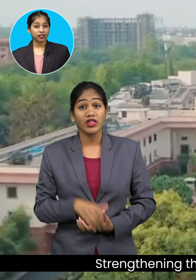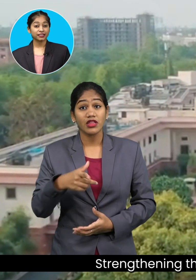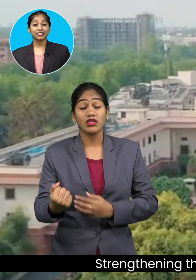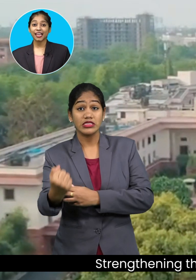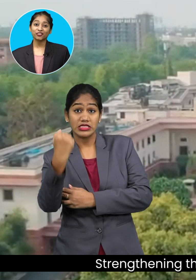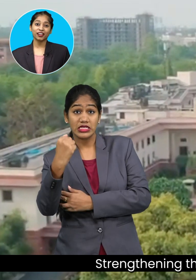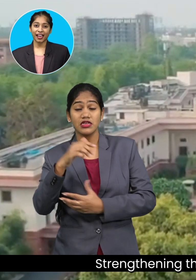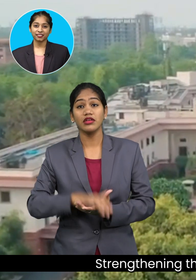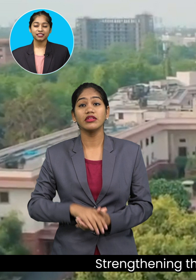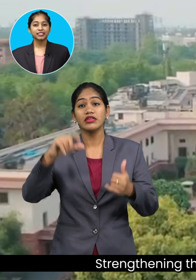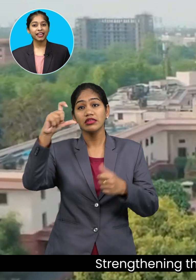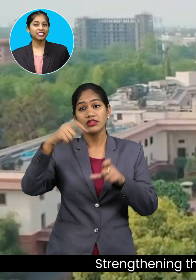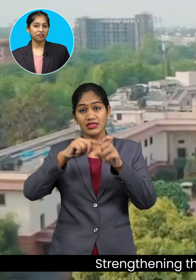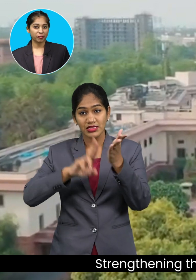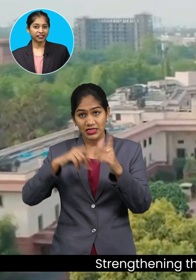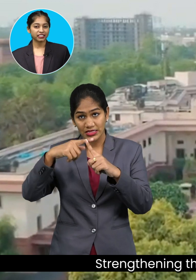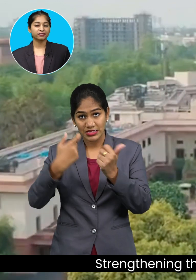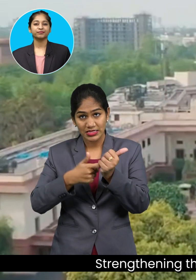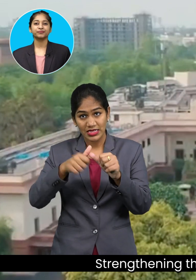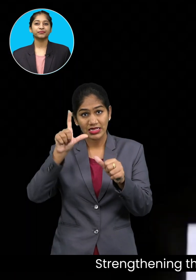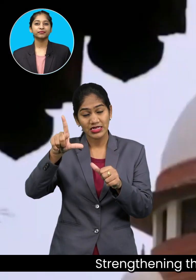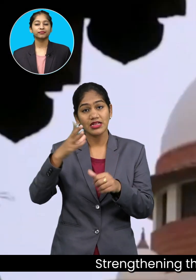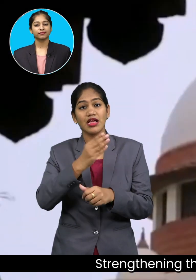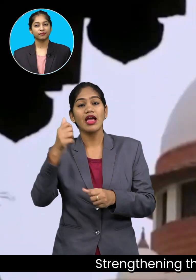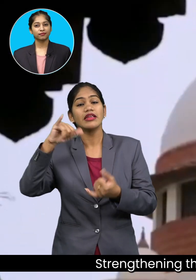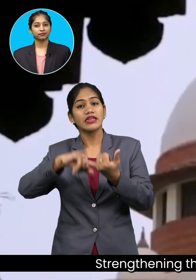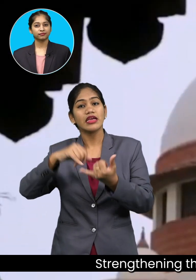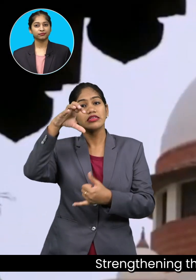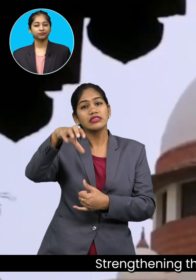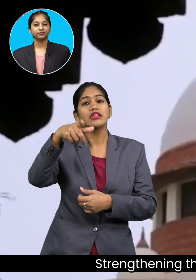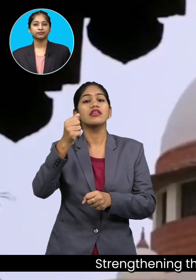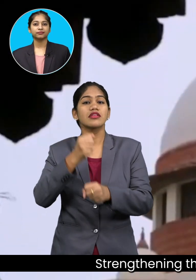strengthening the central and state government,